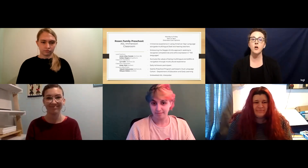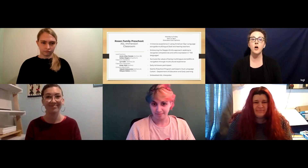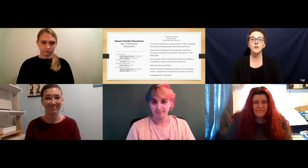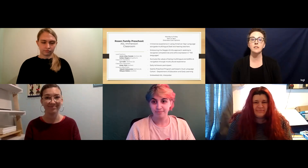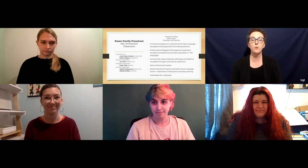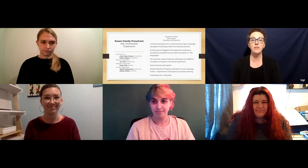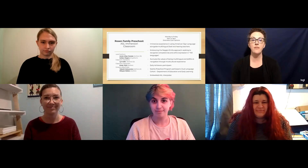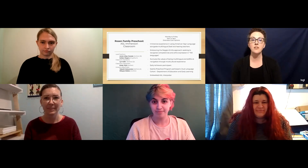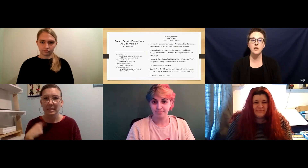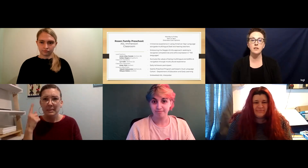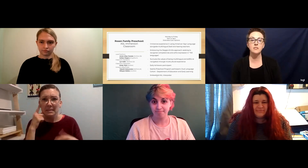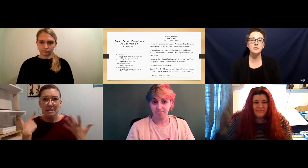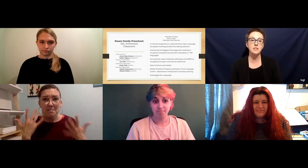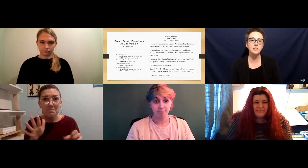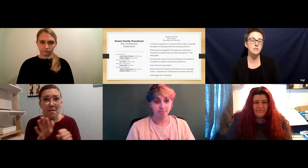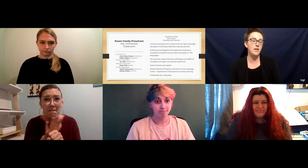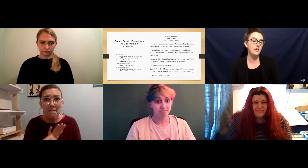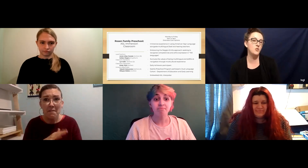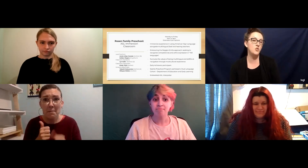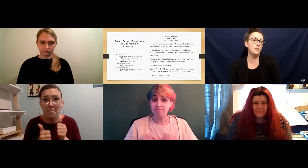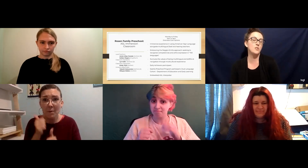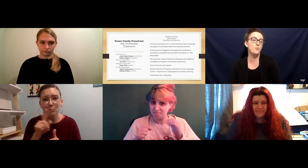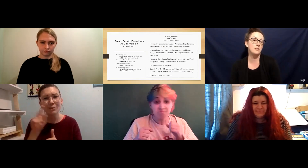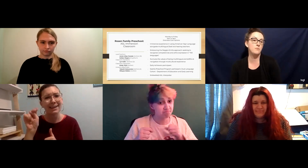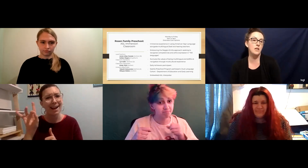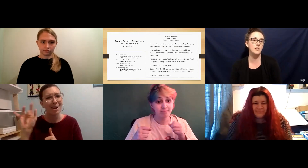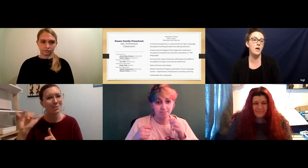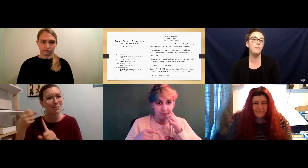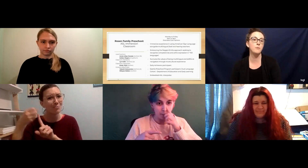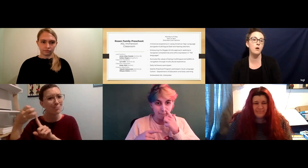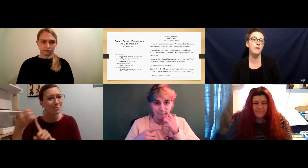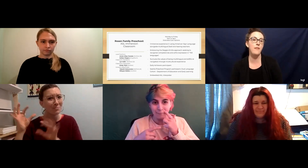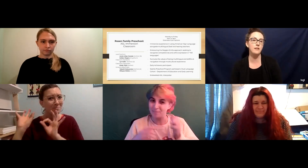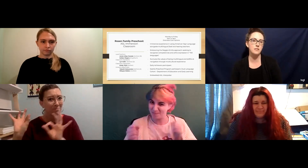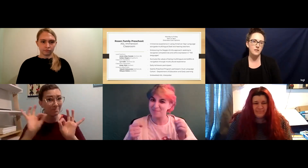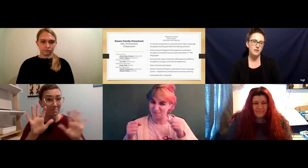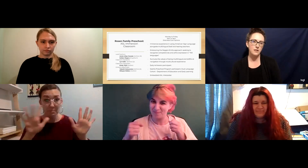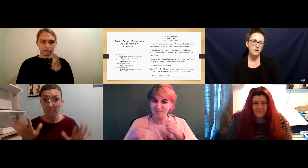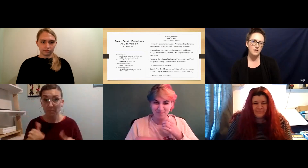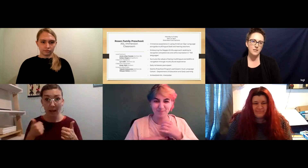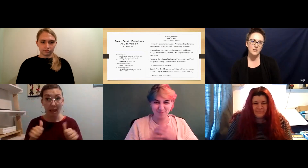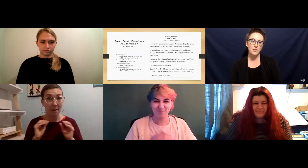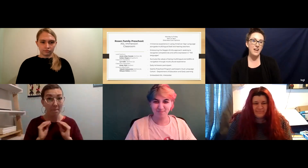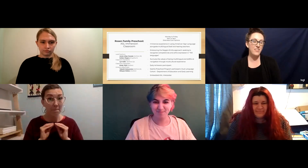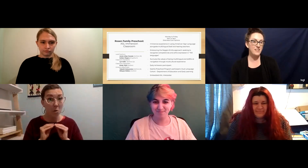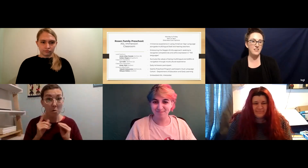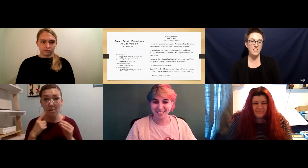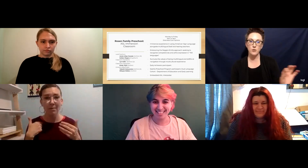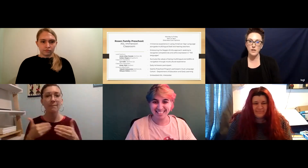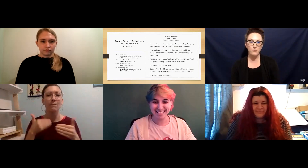and honoring the way that that child is deciding to express themselves and help them grow in that. So yeah, I think Nate gave a